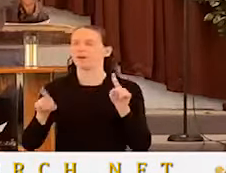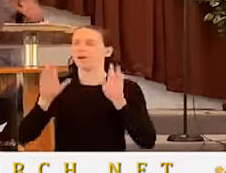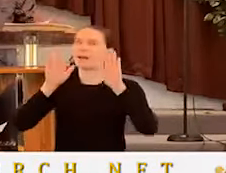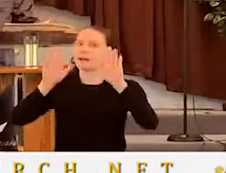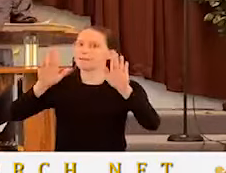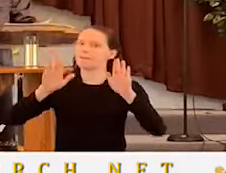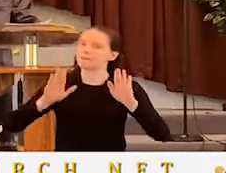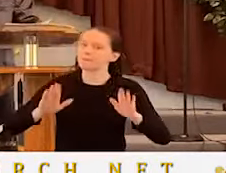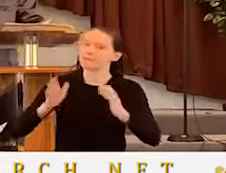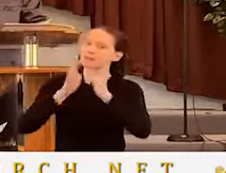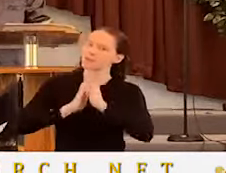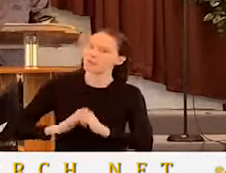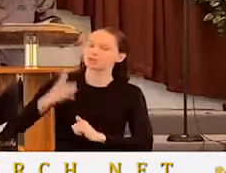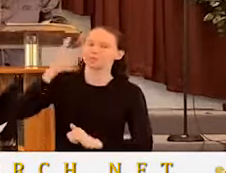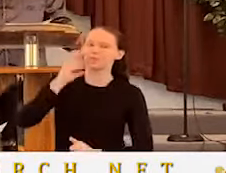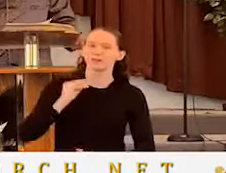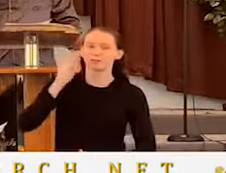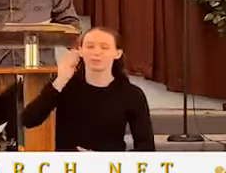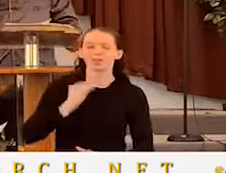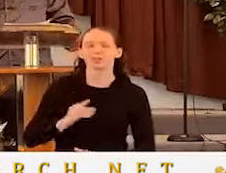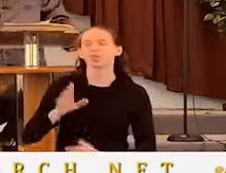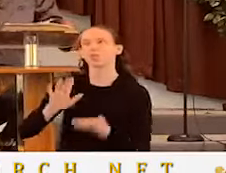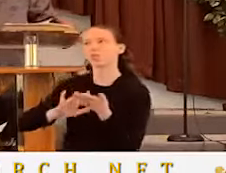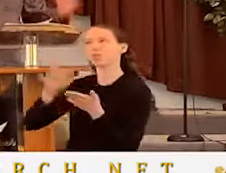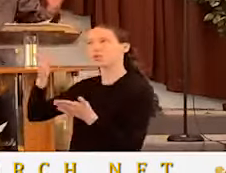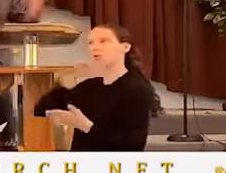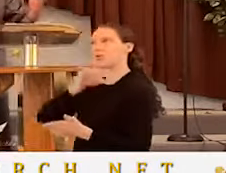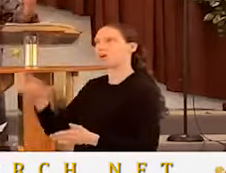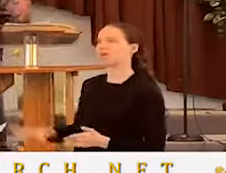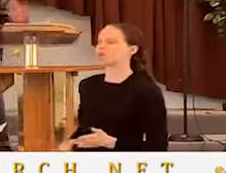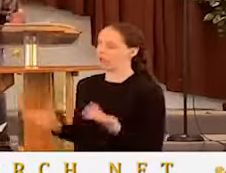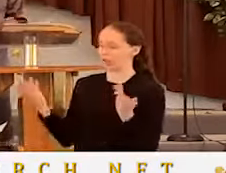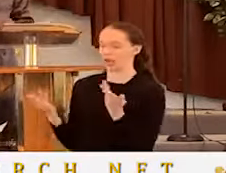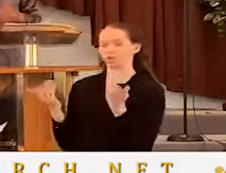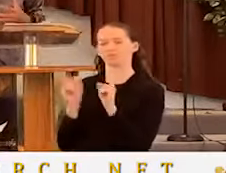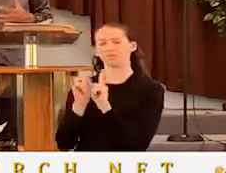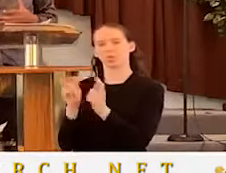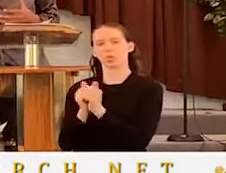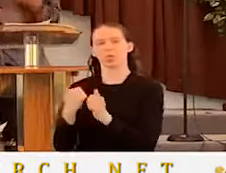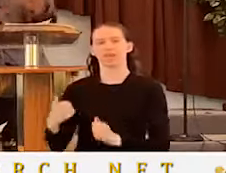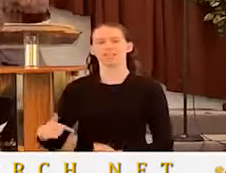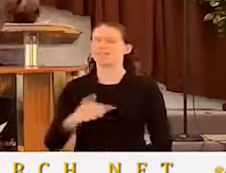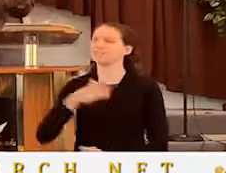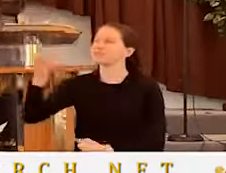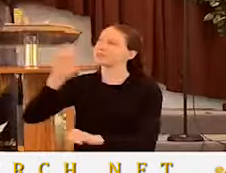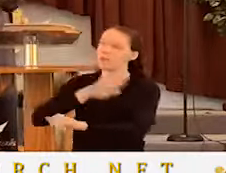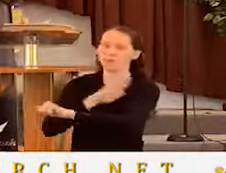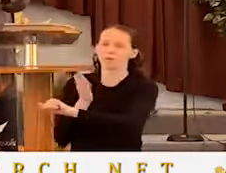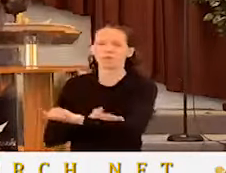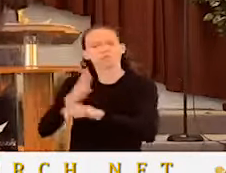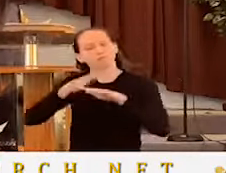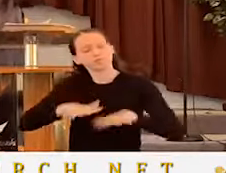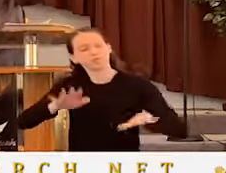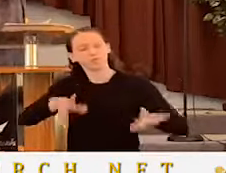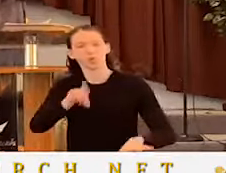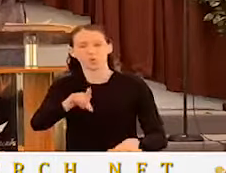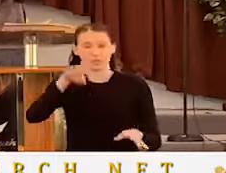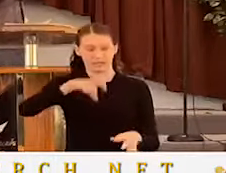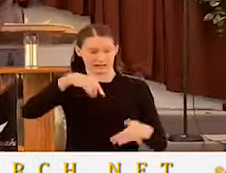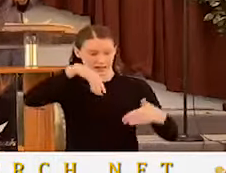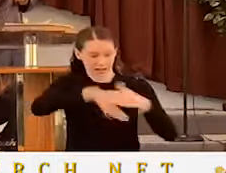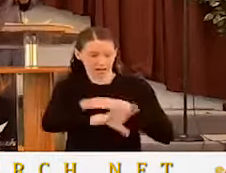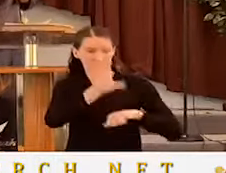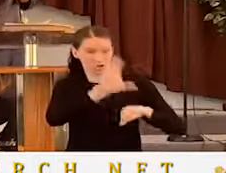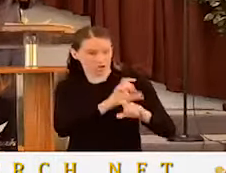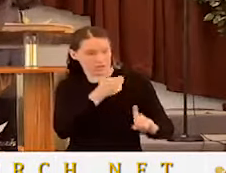worship experience where the glory of the Lord dwells and where the power of God flows. You don't even have to be here to feel the